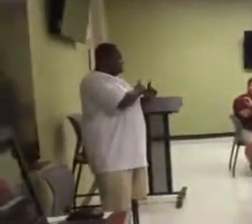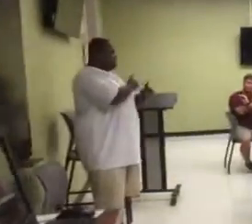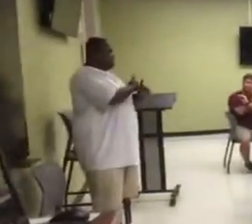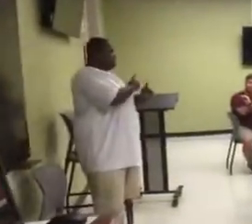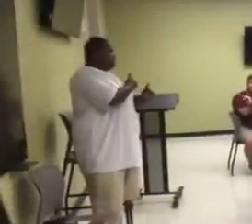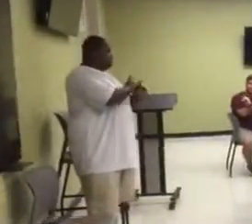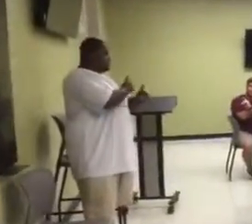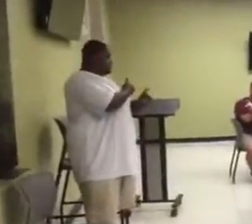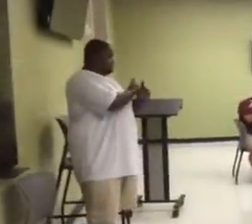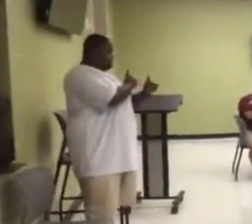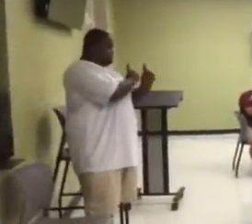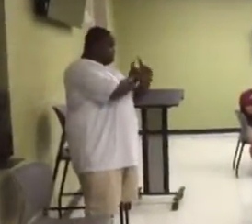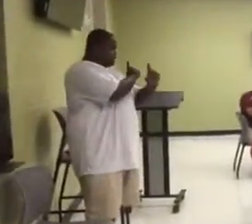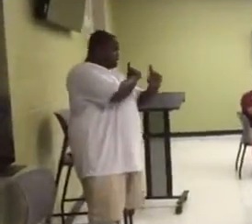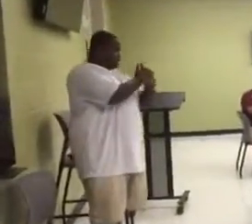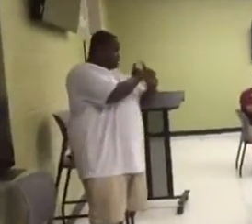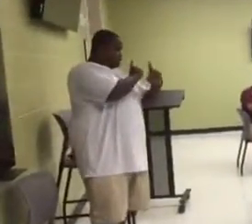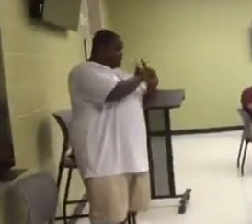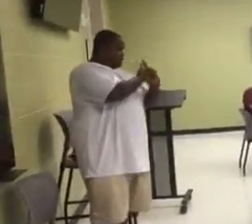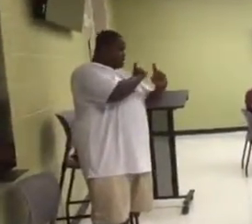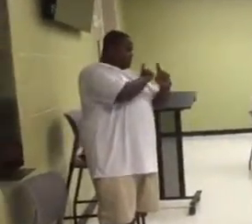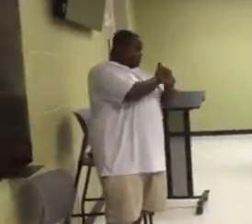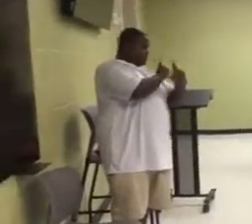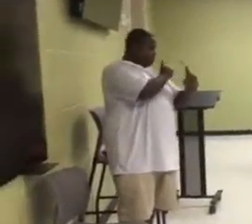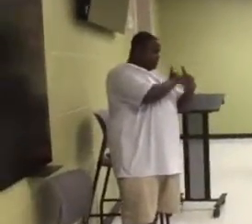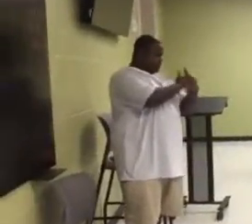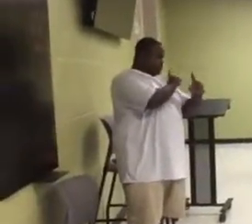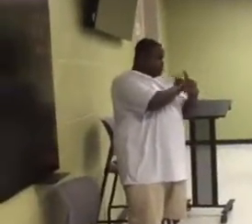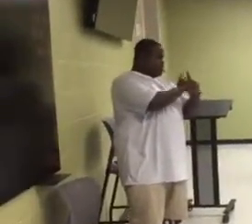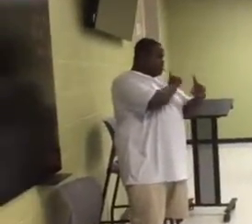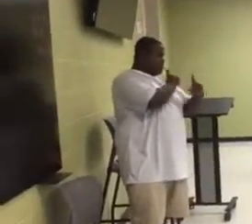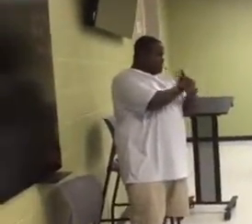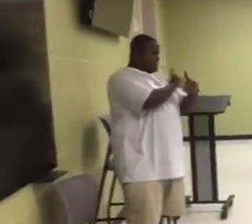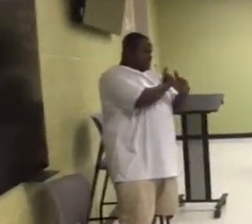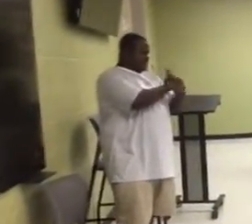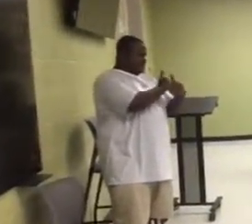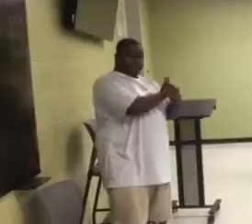Defense. Like you do this. Defense. Like you hitting the arm. Defense.